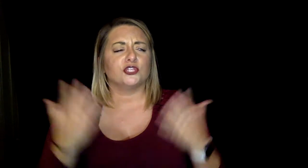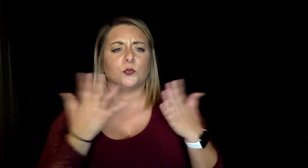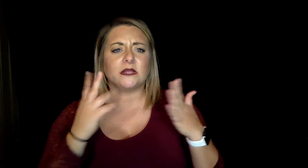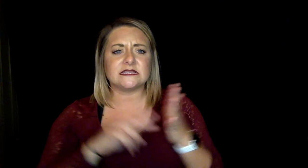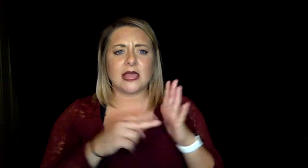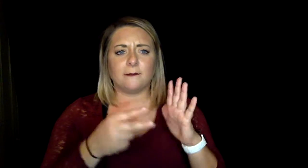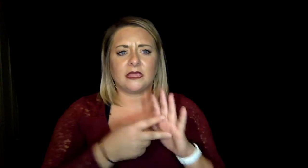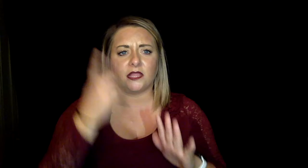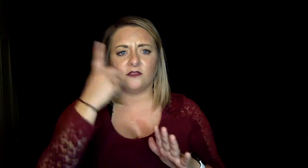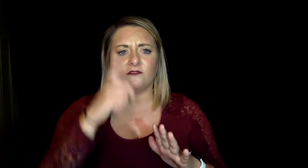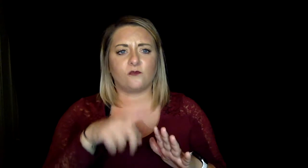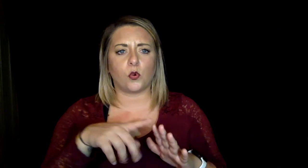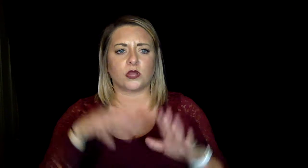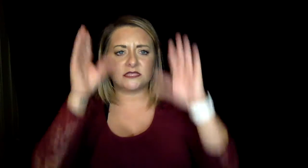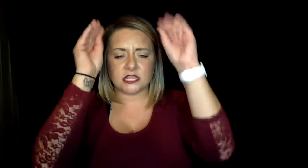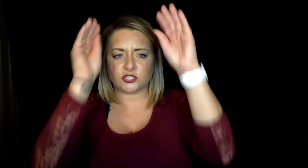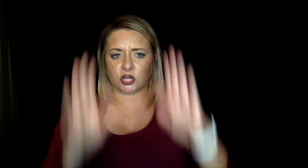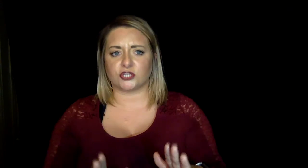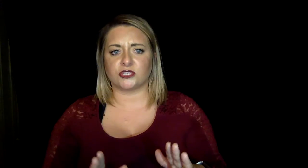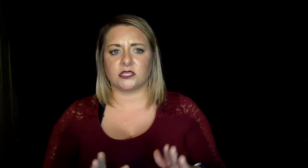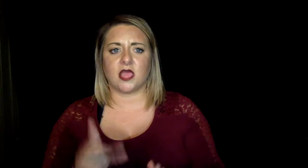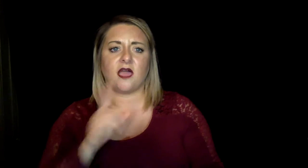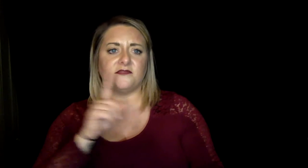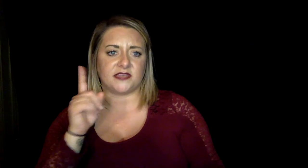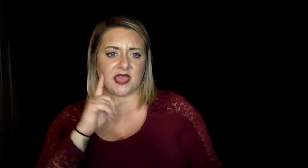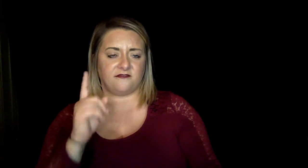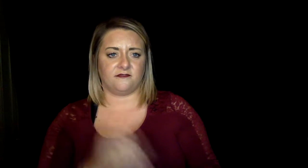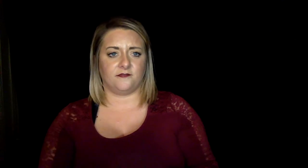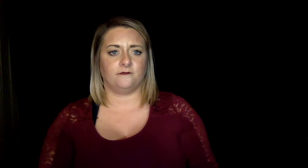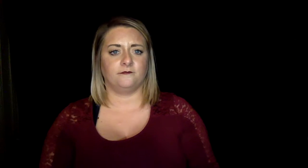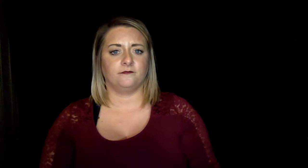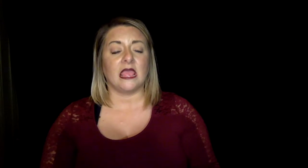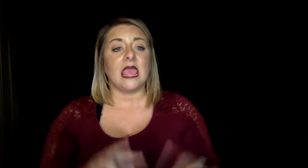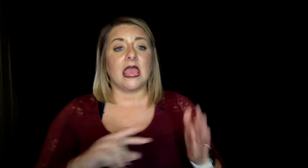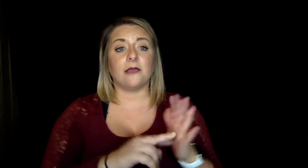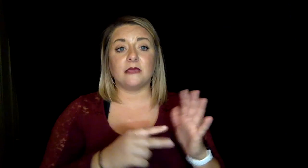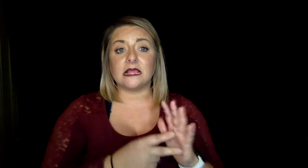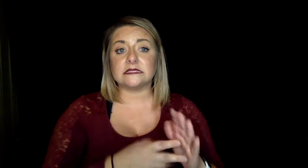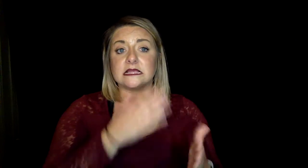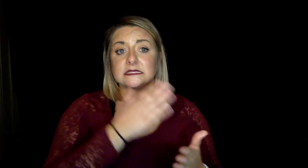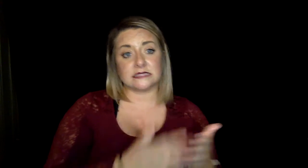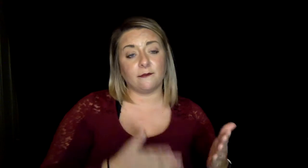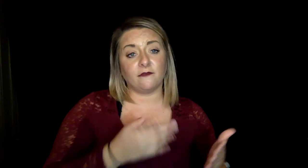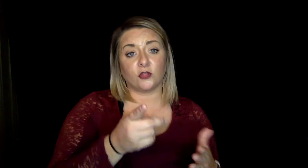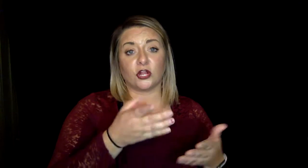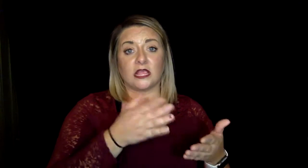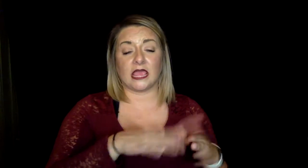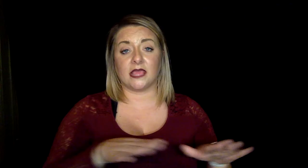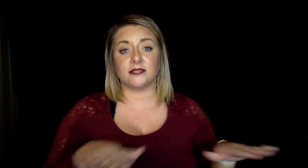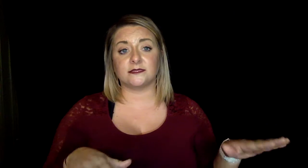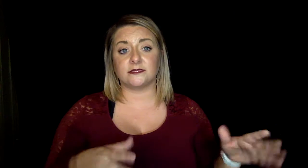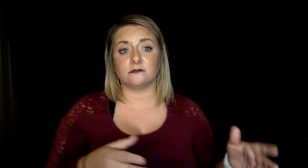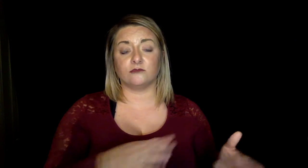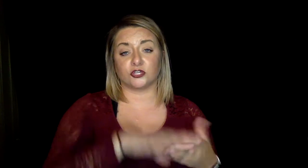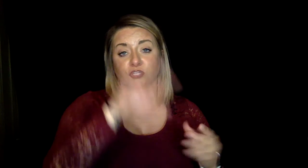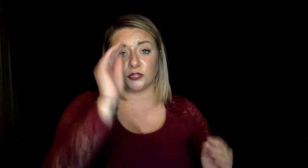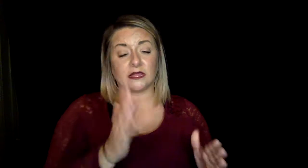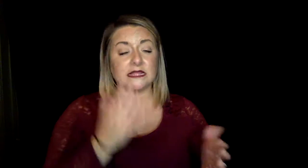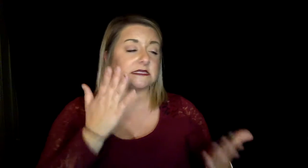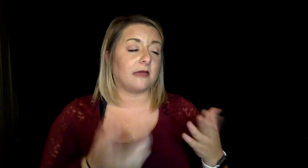what does that mean for teachers of the deaf? It means that some of your kids, your students, might